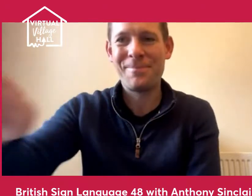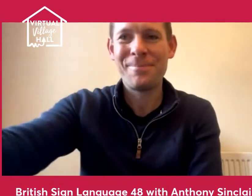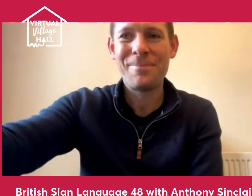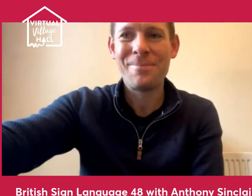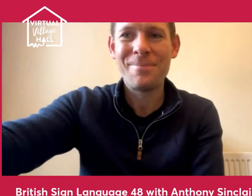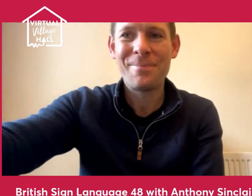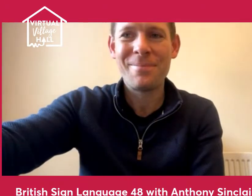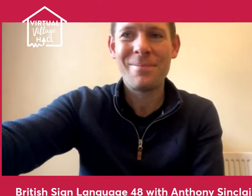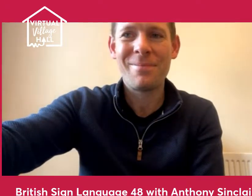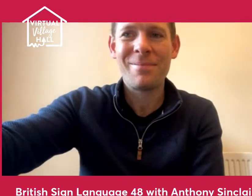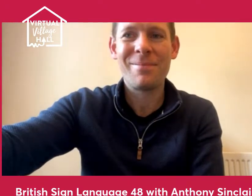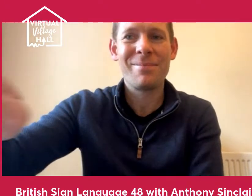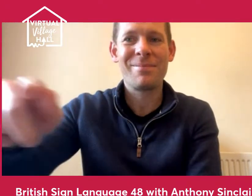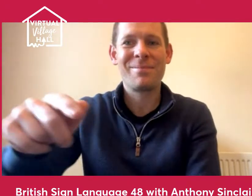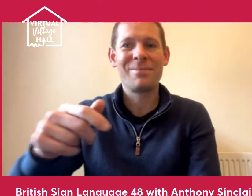Yeah, Lucy, you're right.